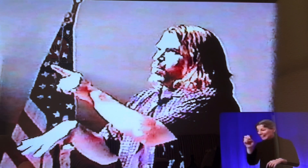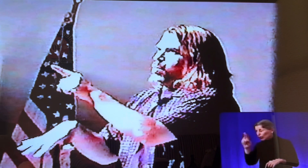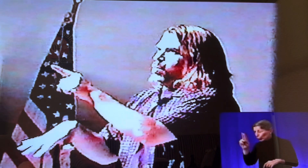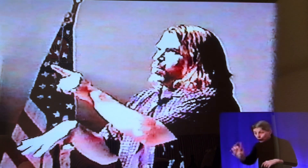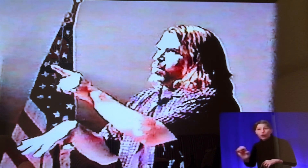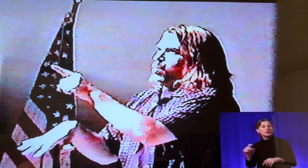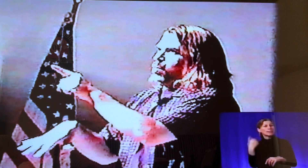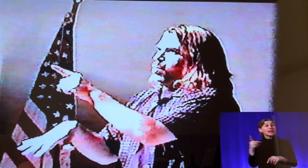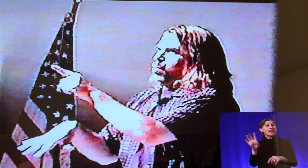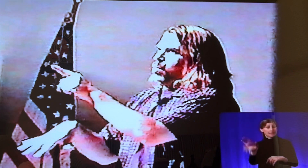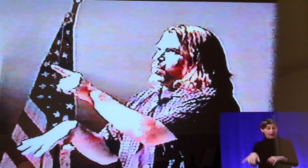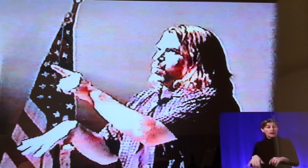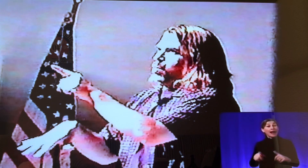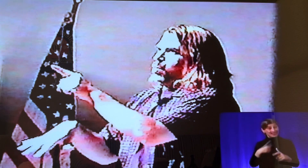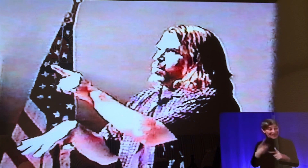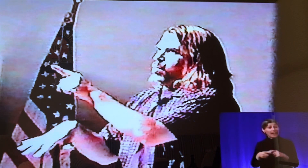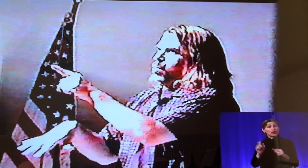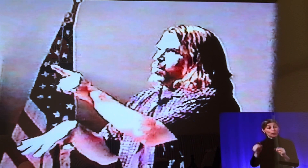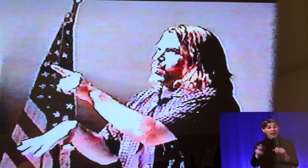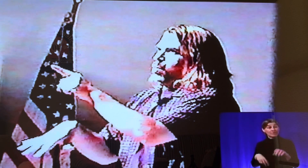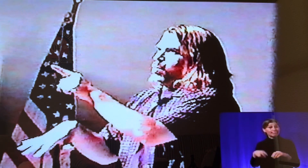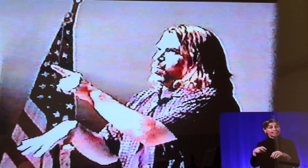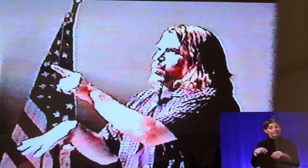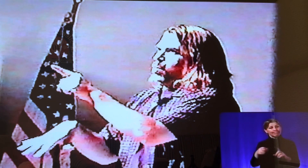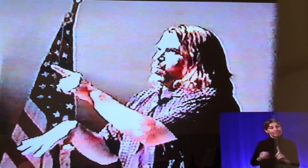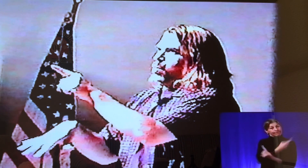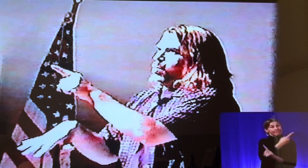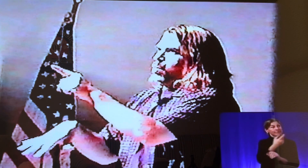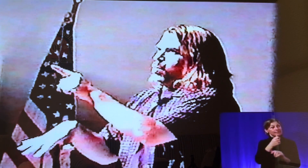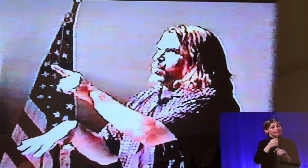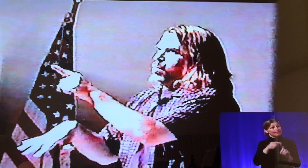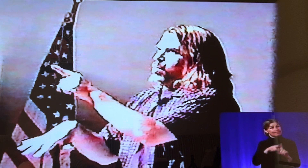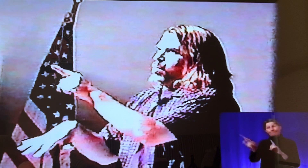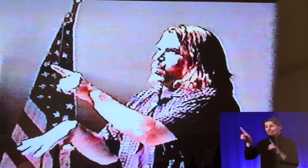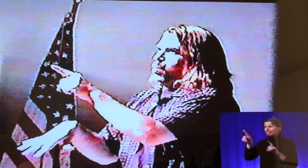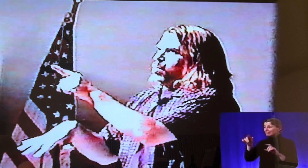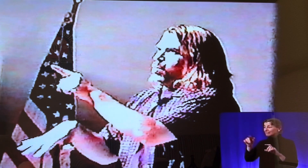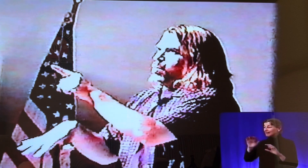from there, you can jump off into some different ideas on how to phrase this.